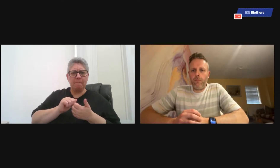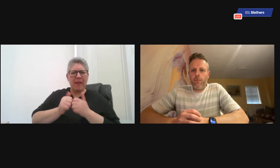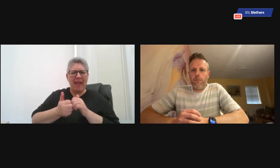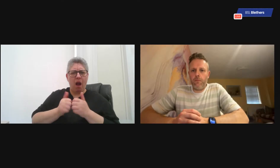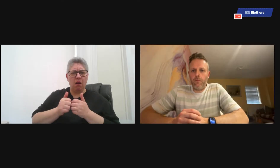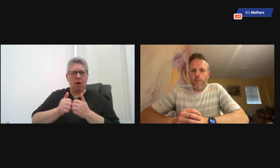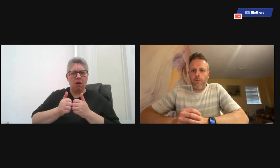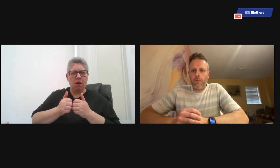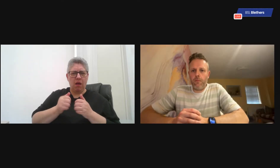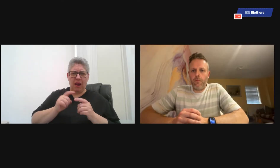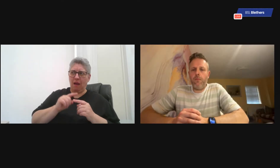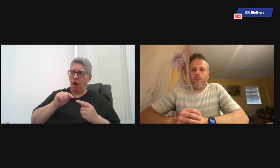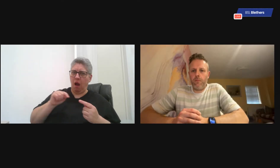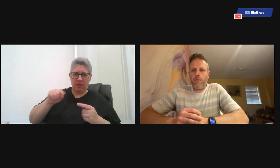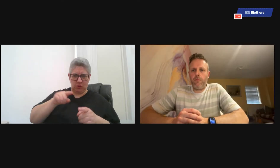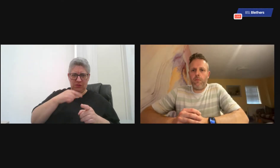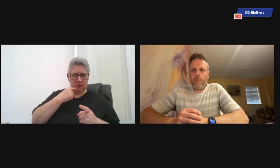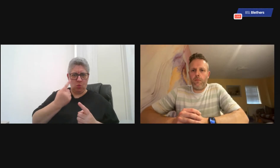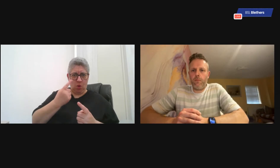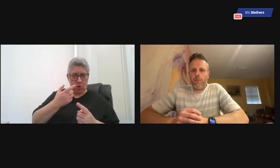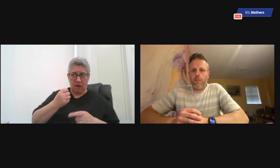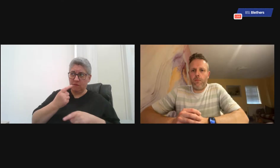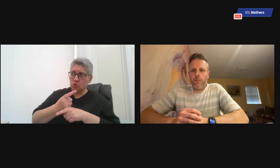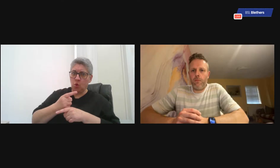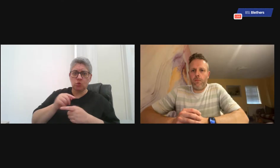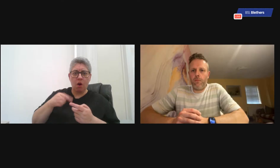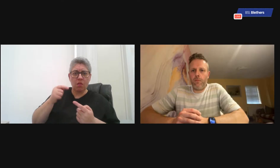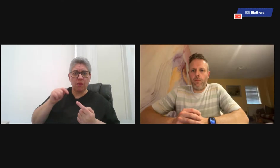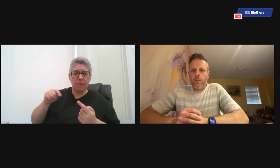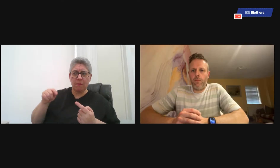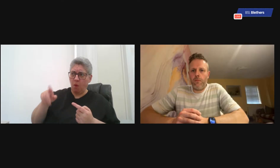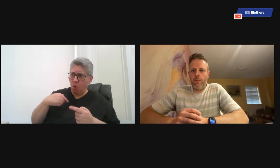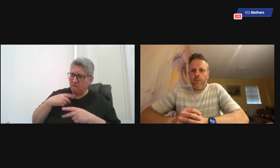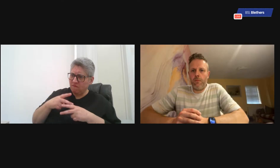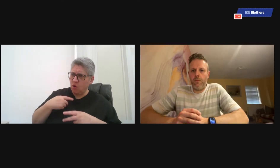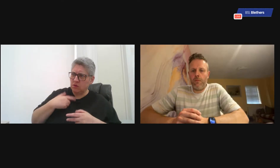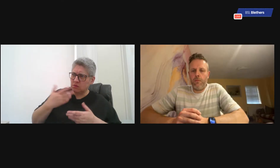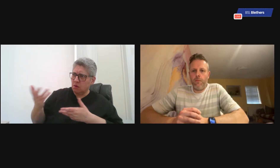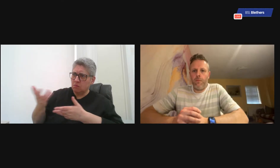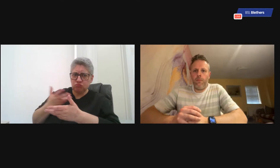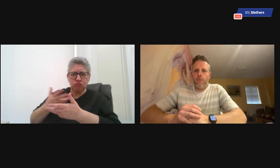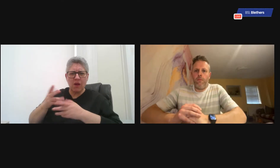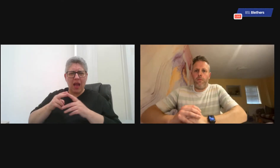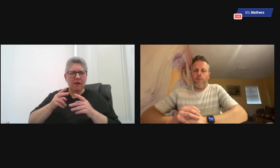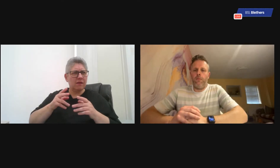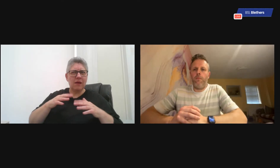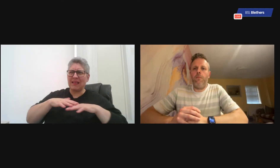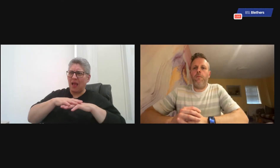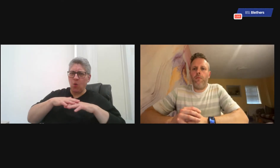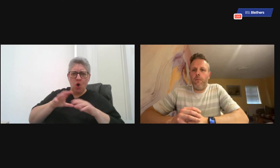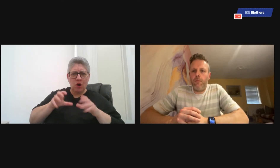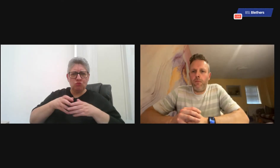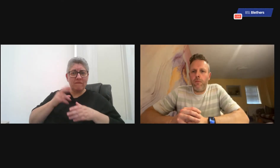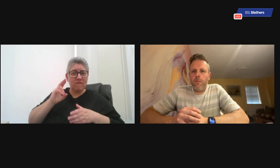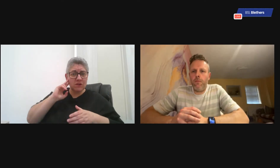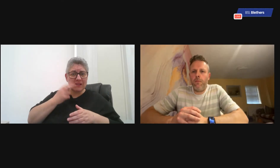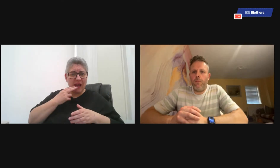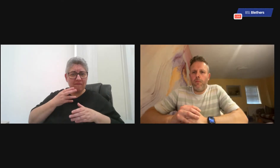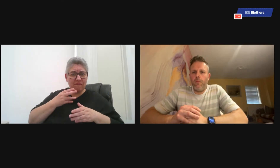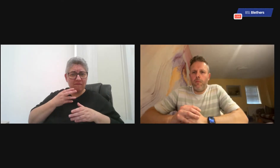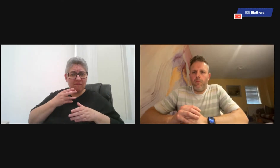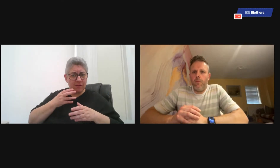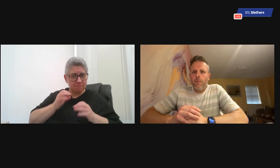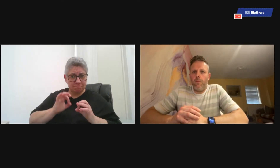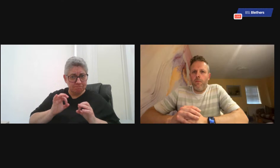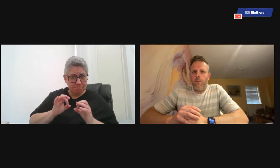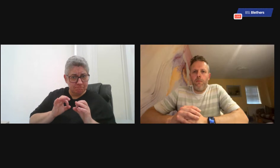So as a foster carer there, as a deaf foster carer, um, that's quite a lonely journey because you don't have any peers really.